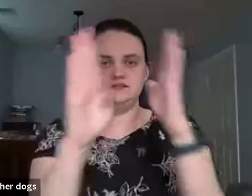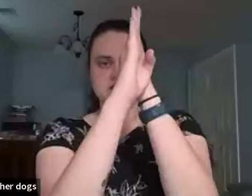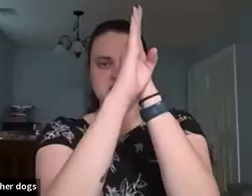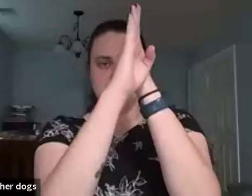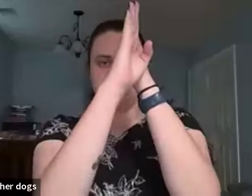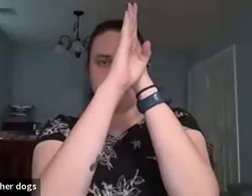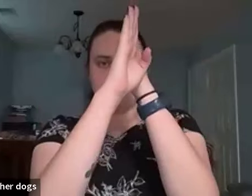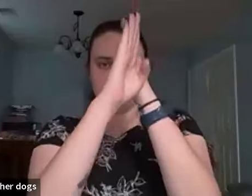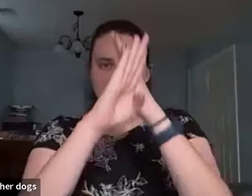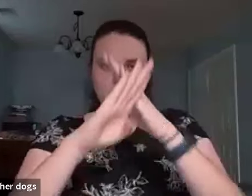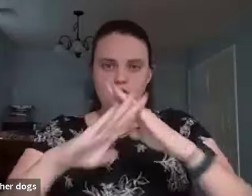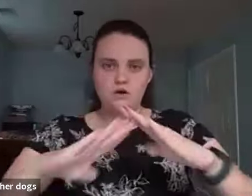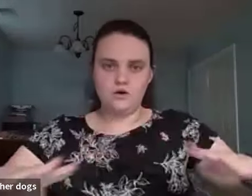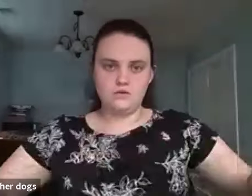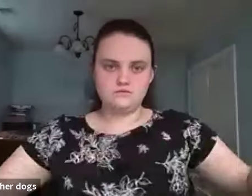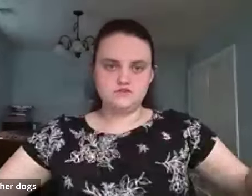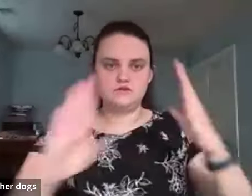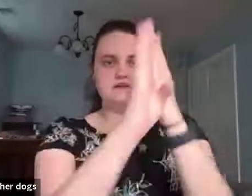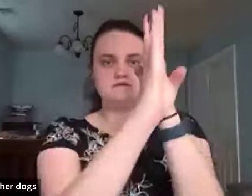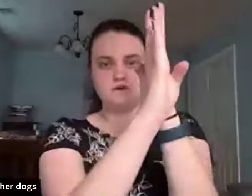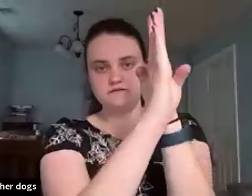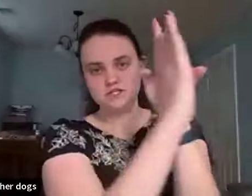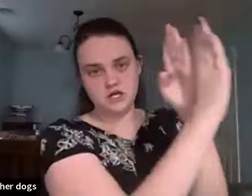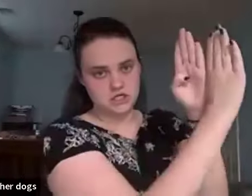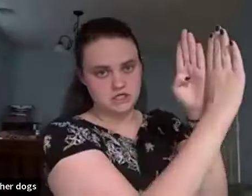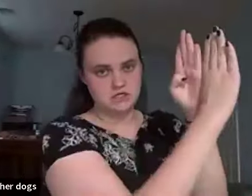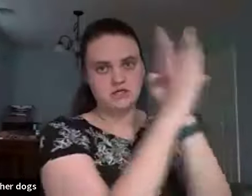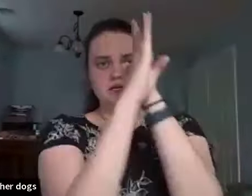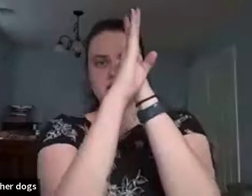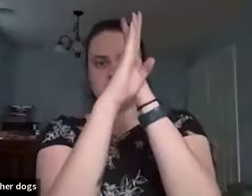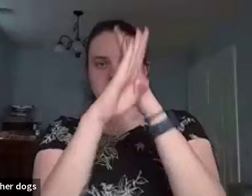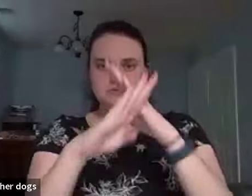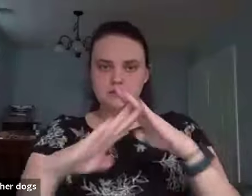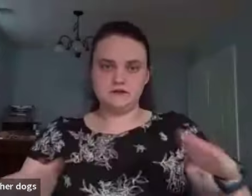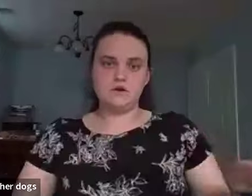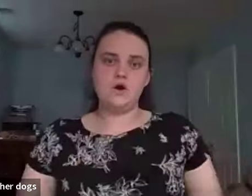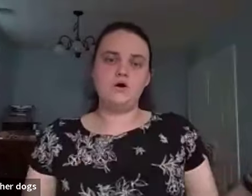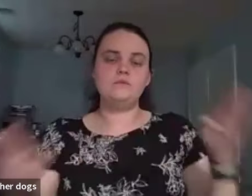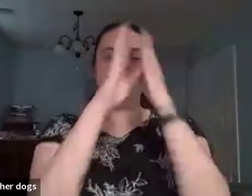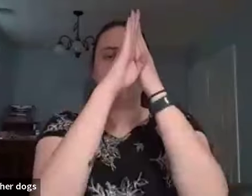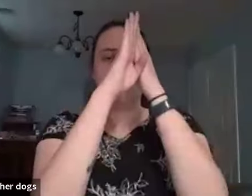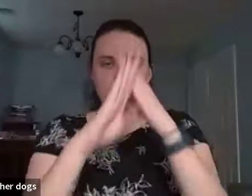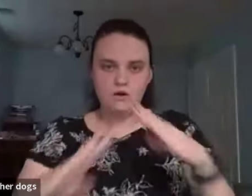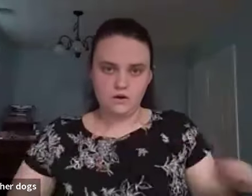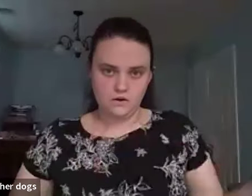B's and you go calm. So they're like in front of each other and then you bring them down. Calm,